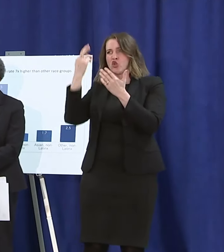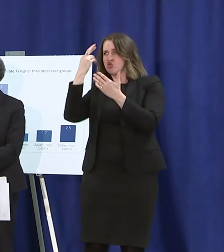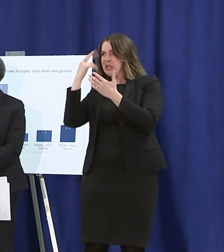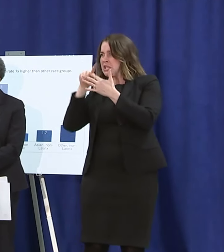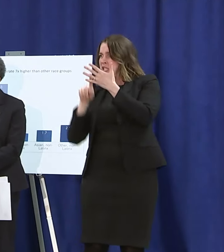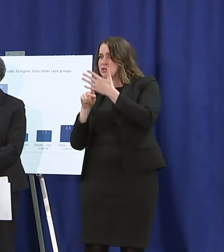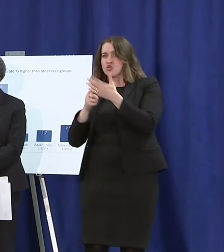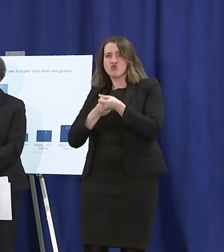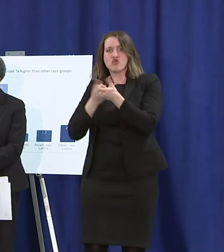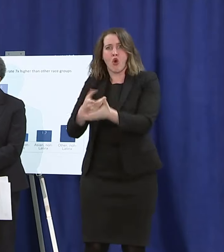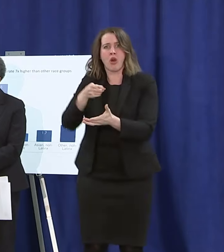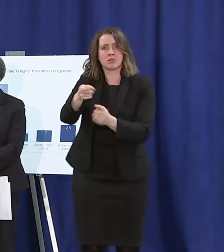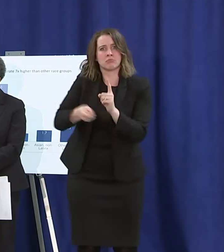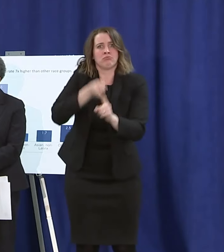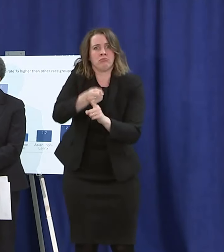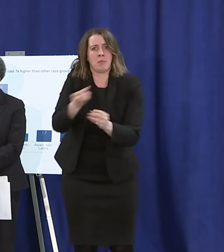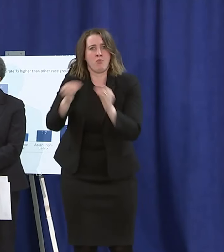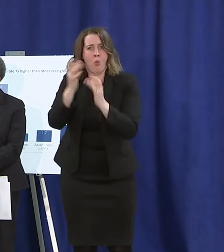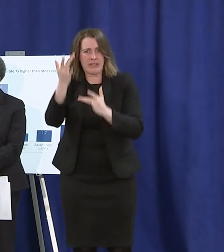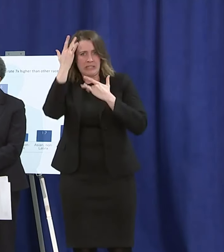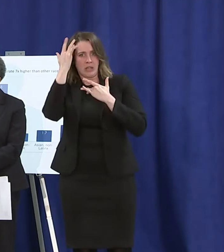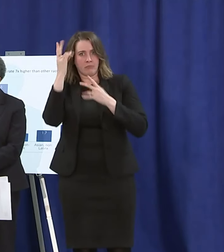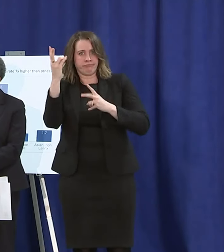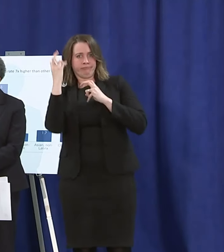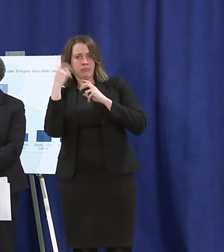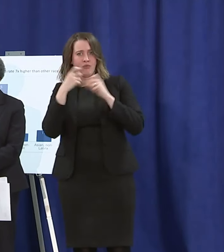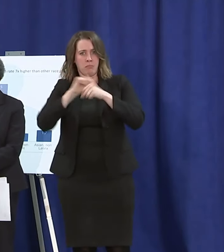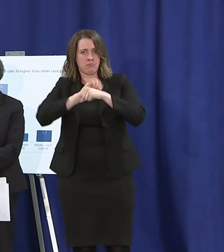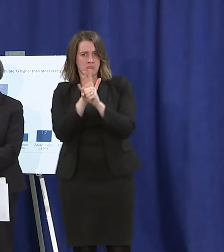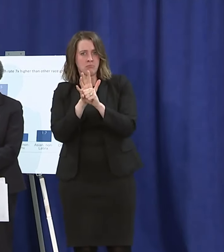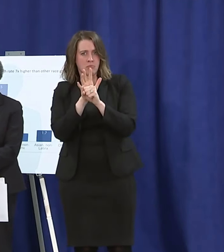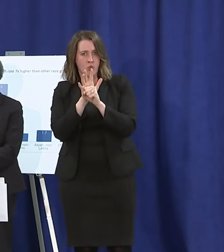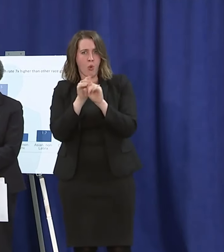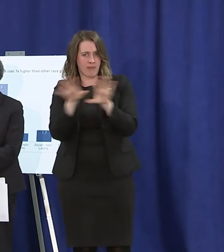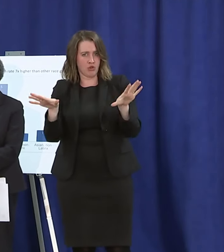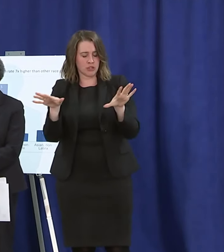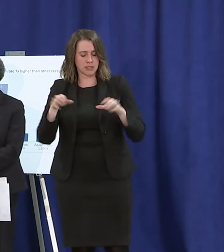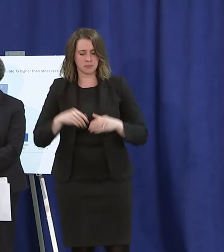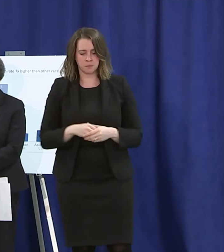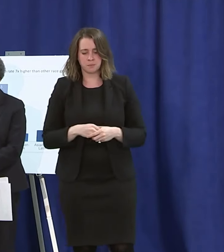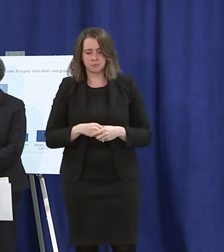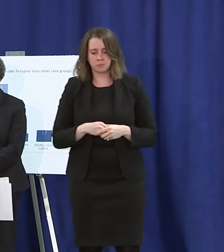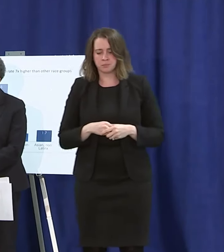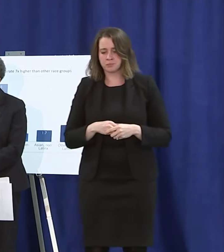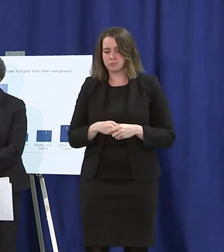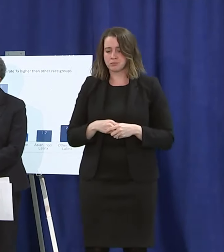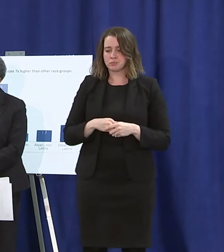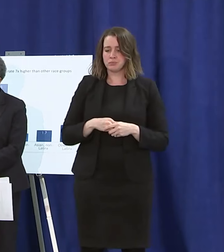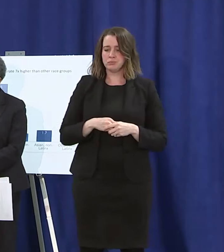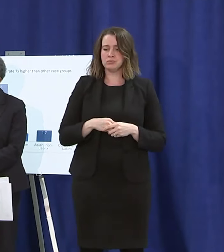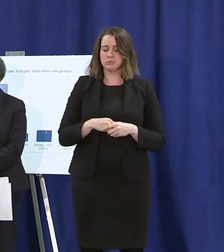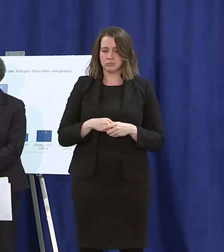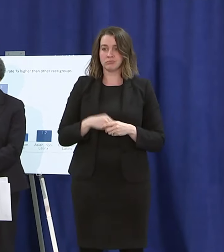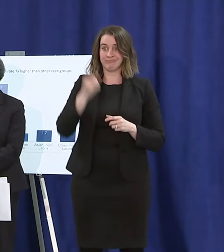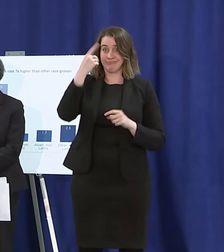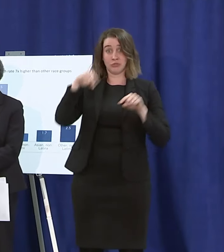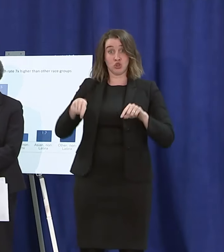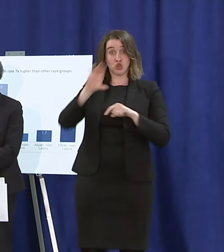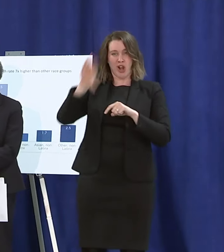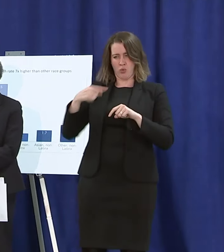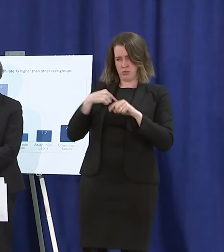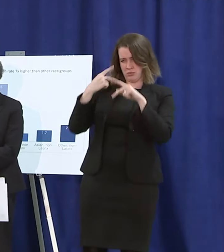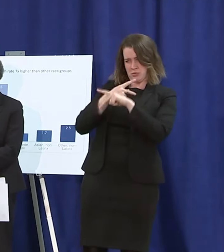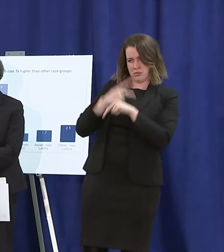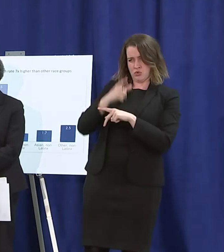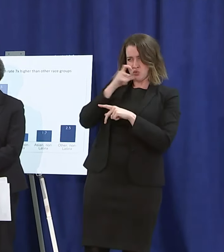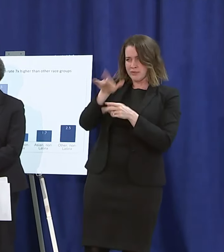putting people at more risk for the severe outcomes from coronavirus. And when we look at our deaths in Chicago, though we're